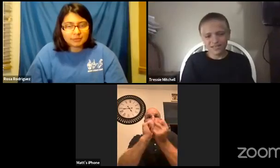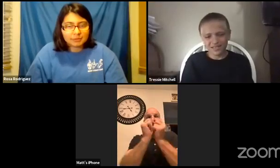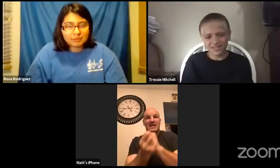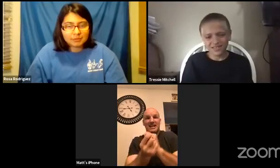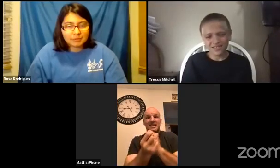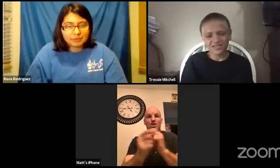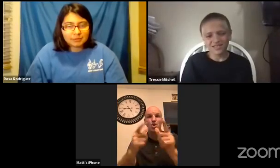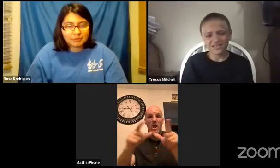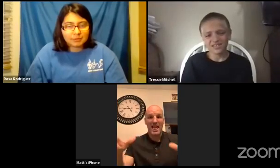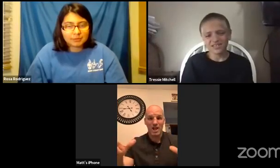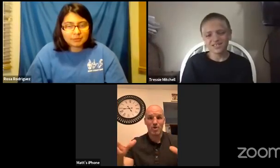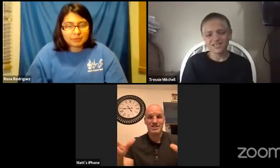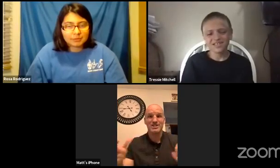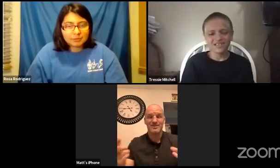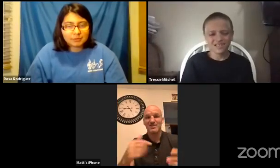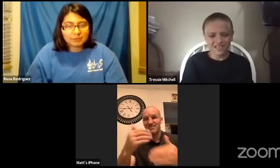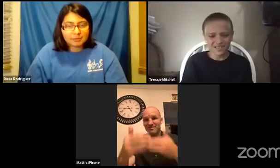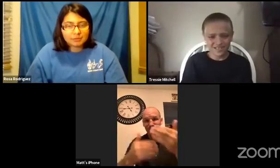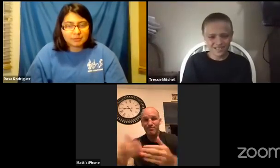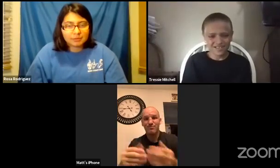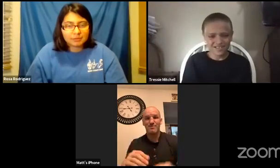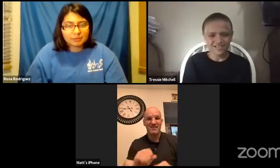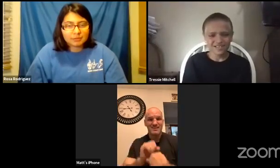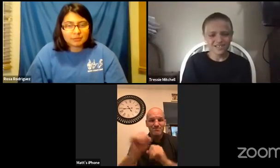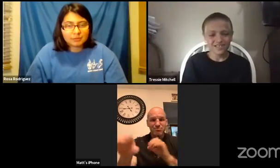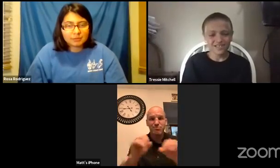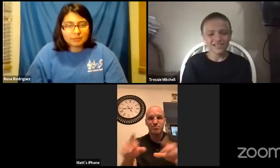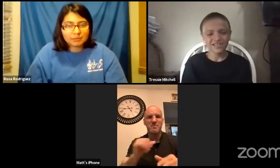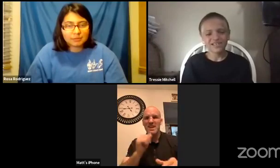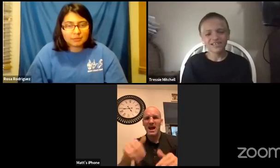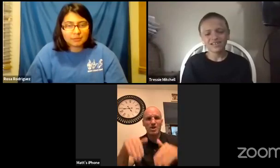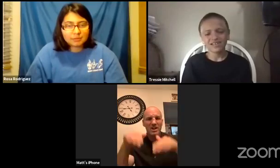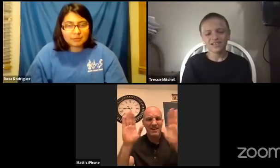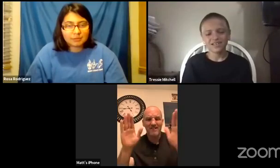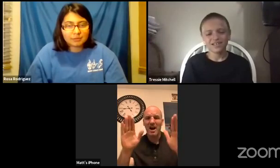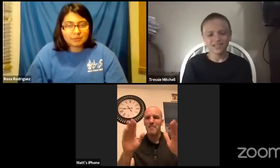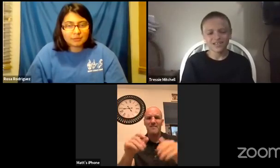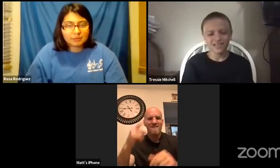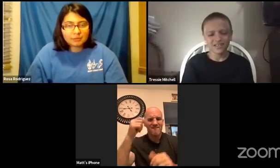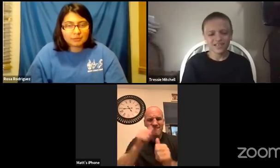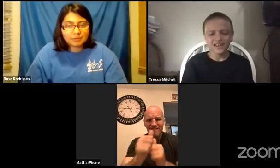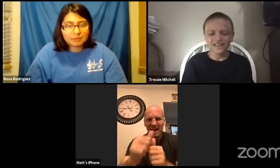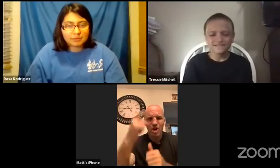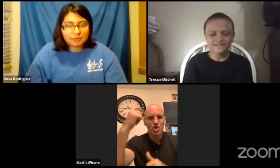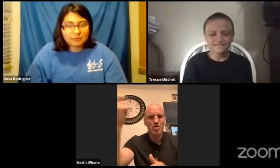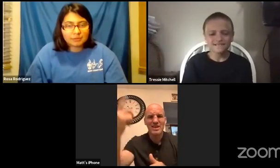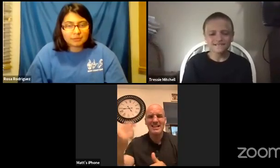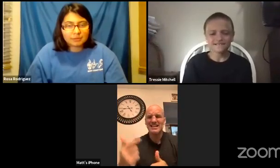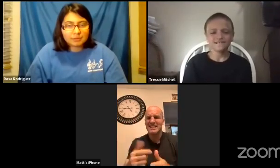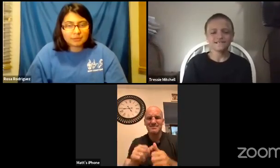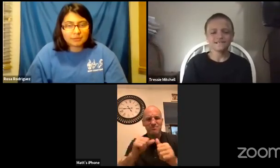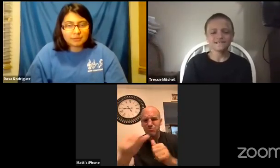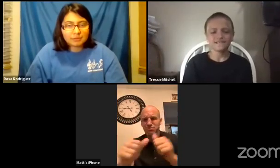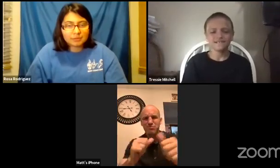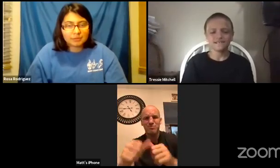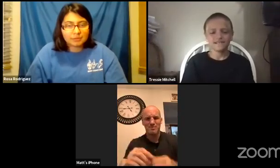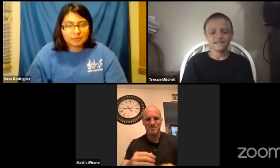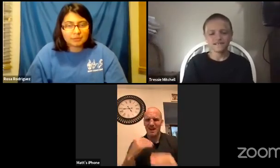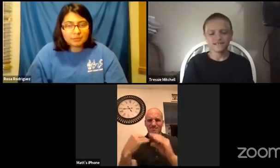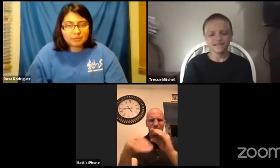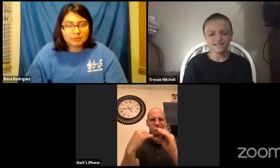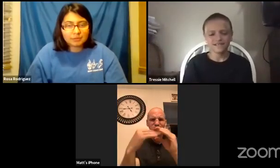Scotland, Switzerland, Germany, Sweden, where I've had to use other signed languages